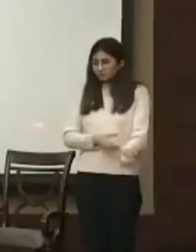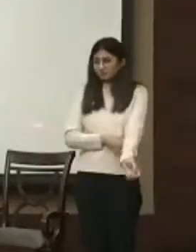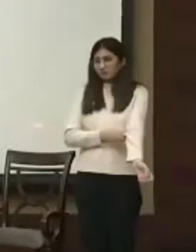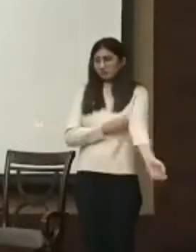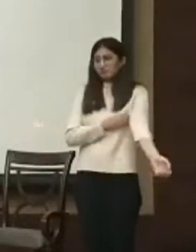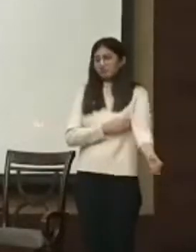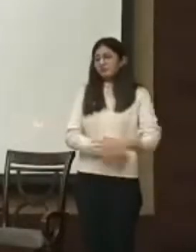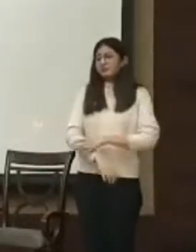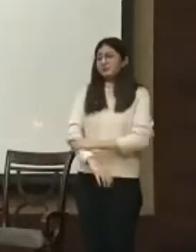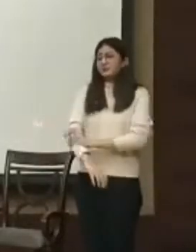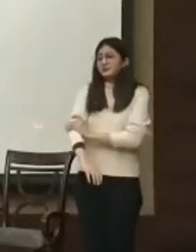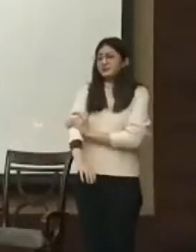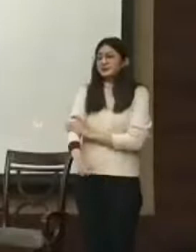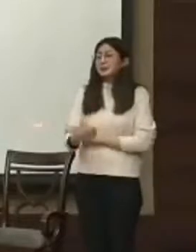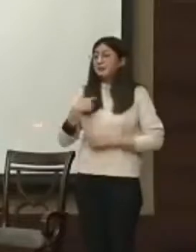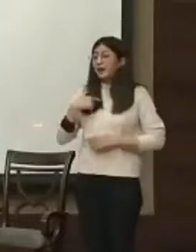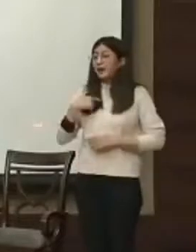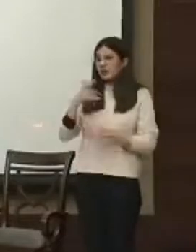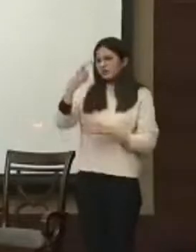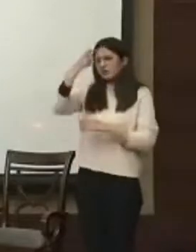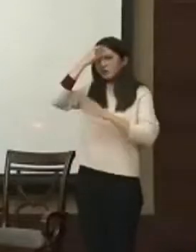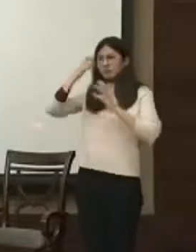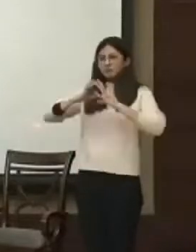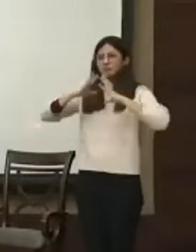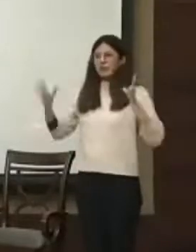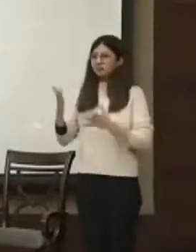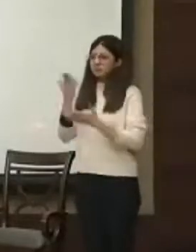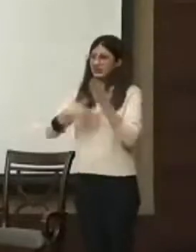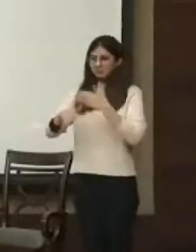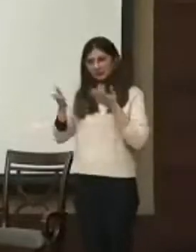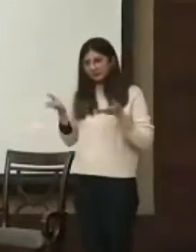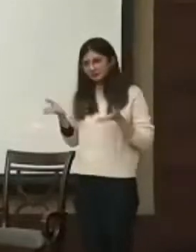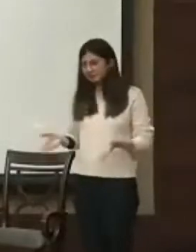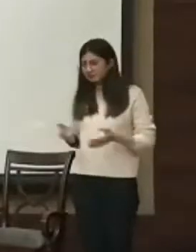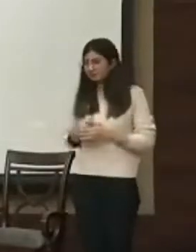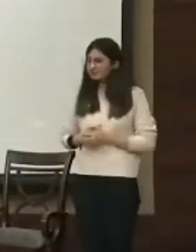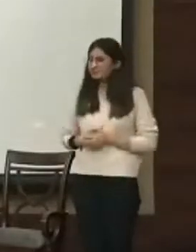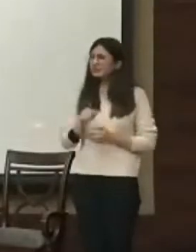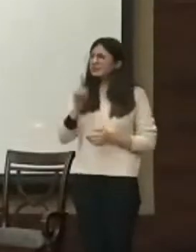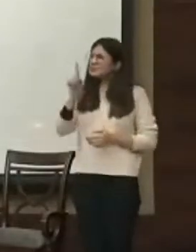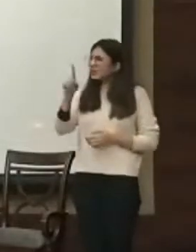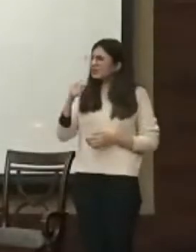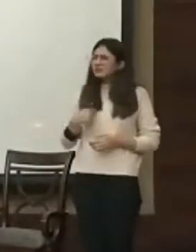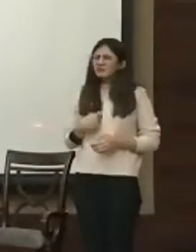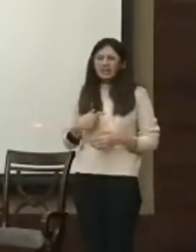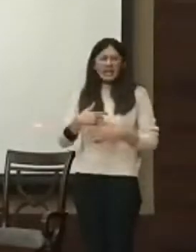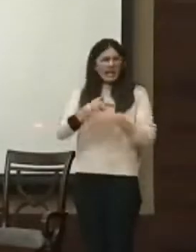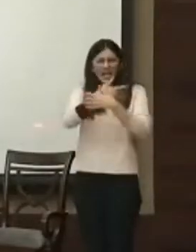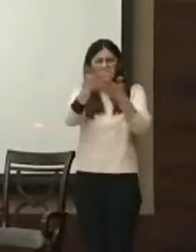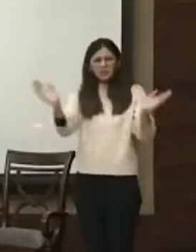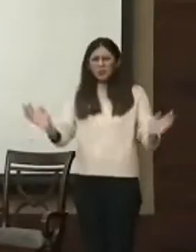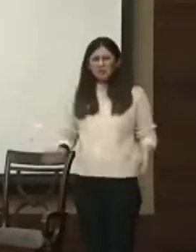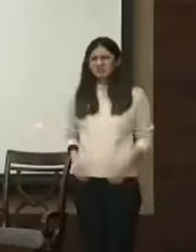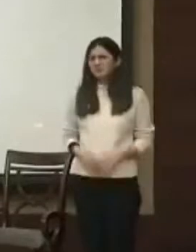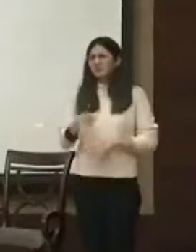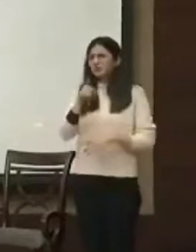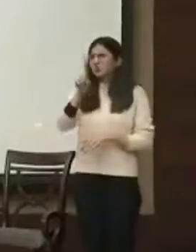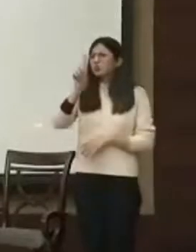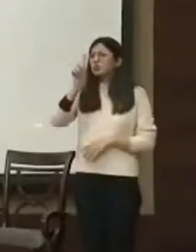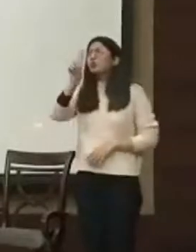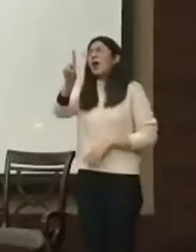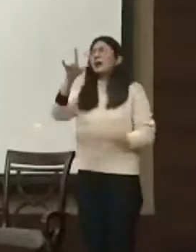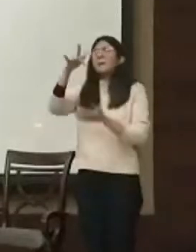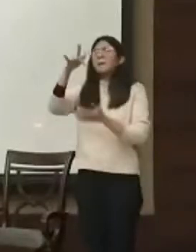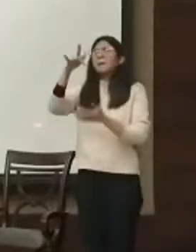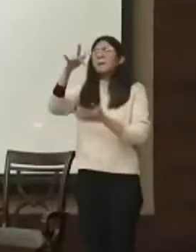this evil of stigma around people with disability. I mean, I would want to, any one of you, if you could name one city or